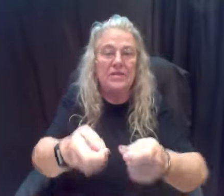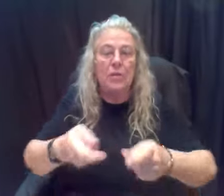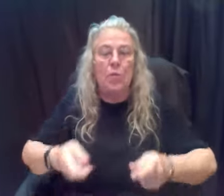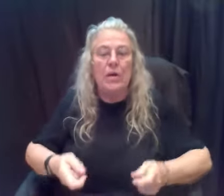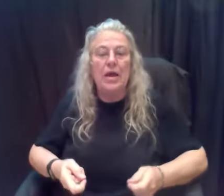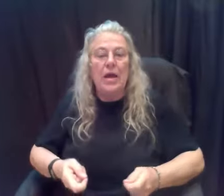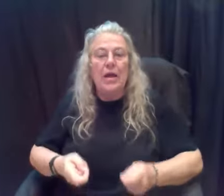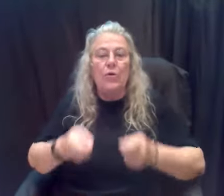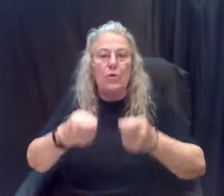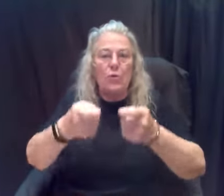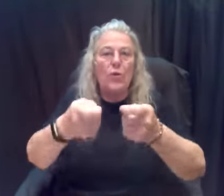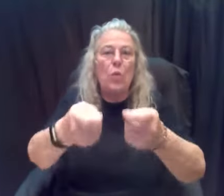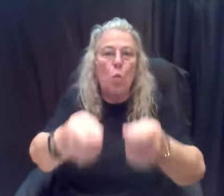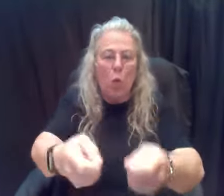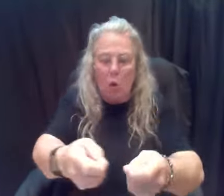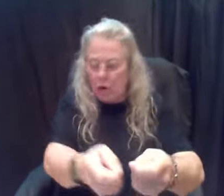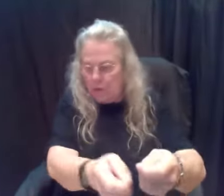someone. Reward.